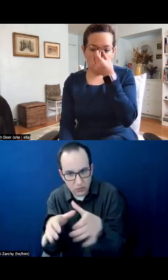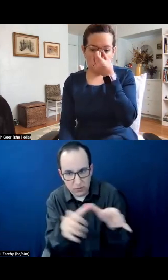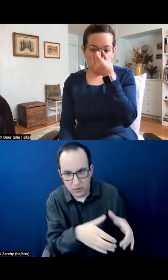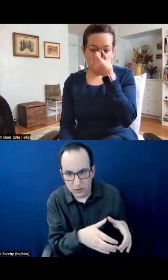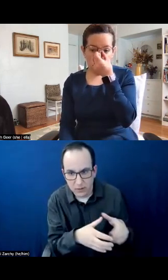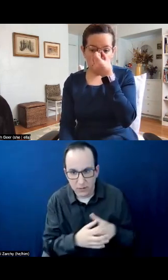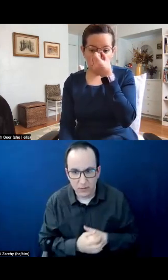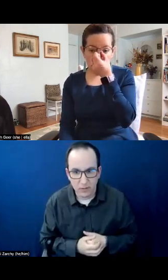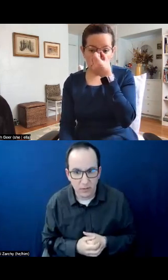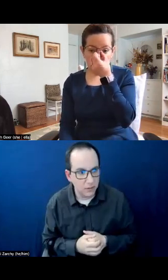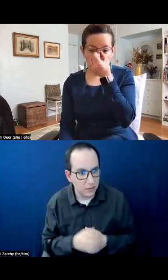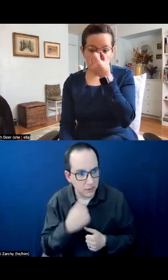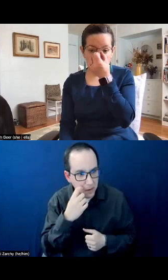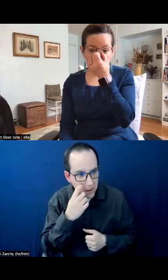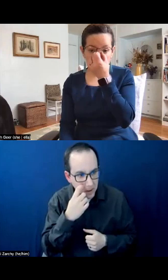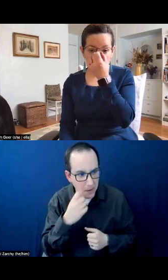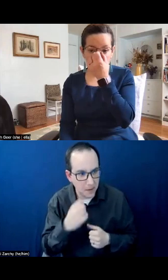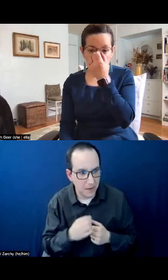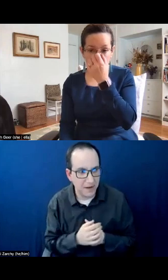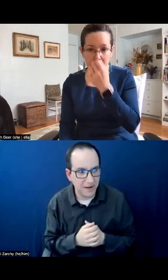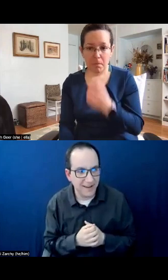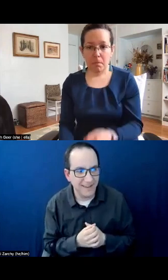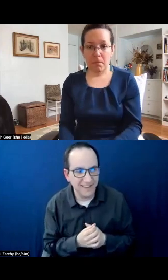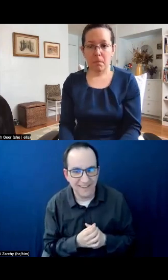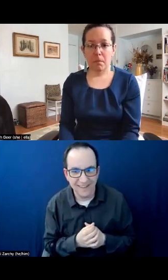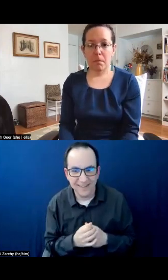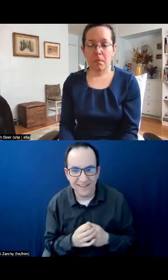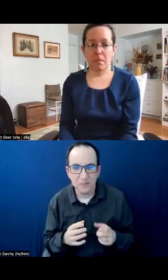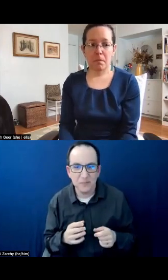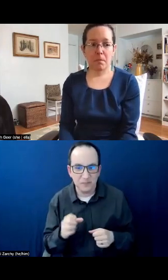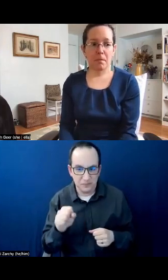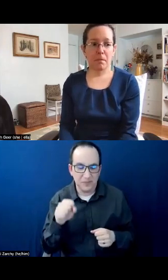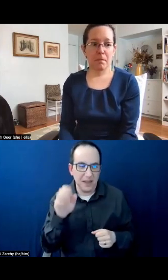what standard within each category.